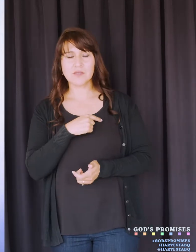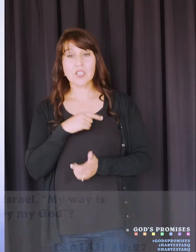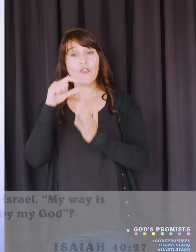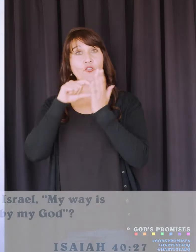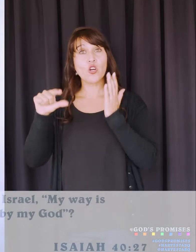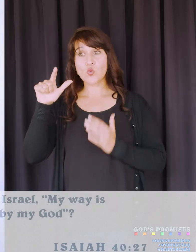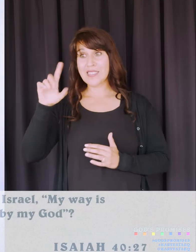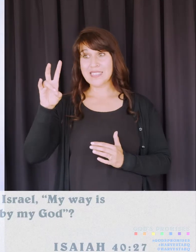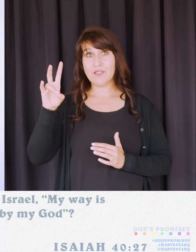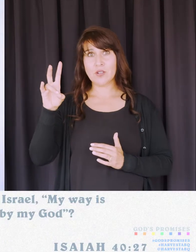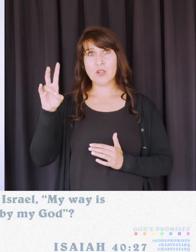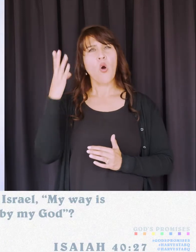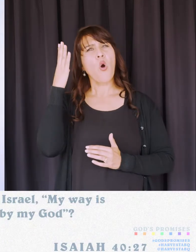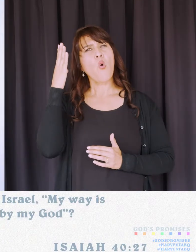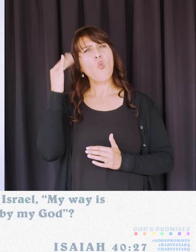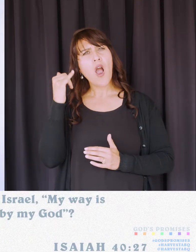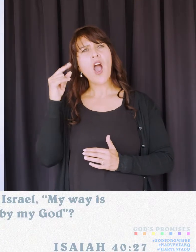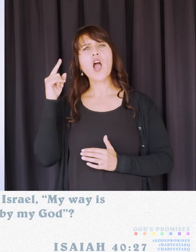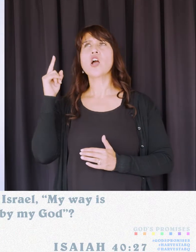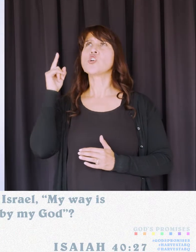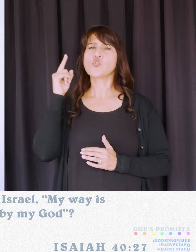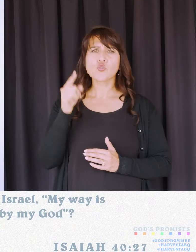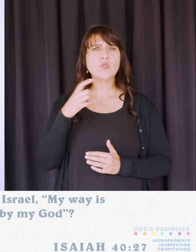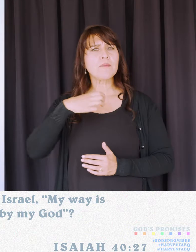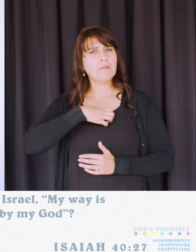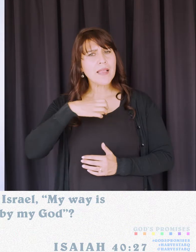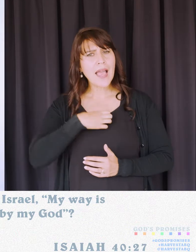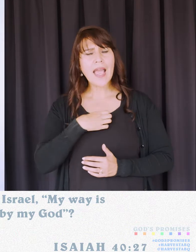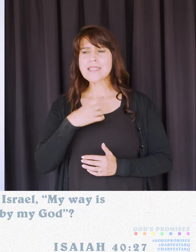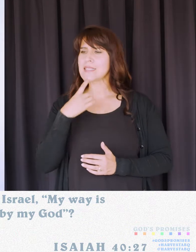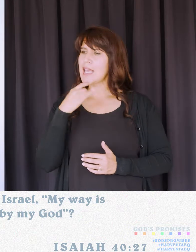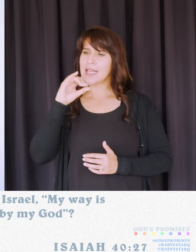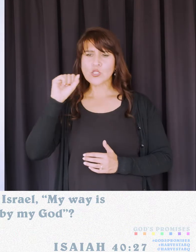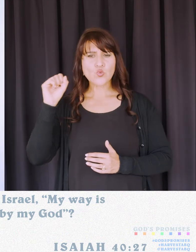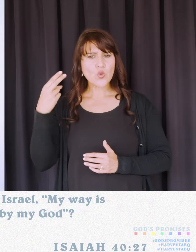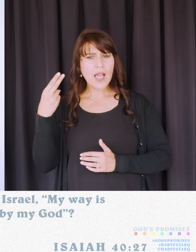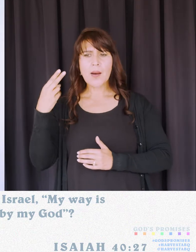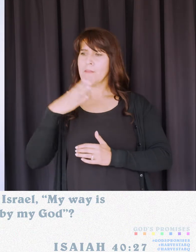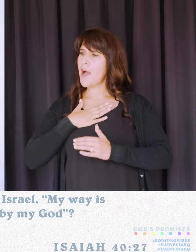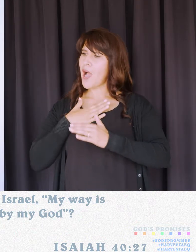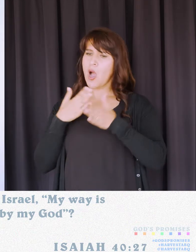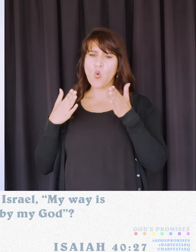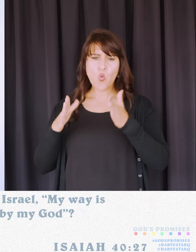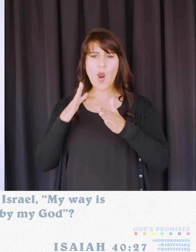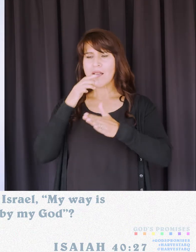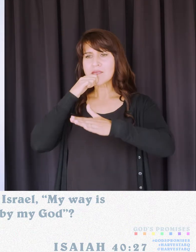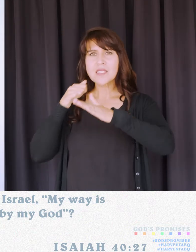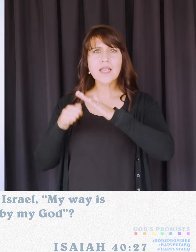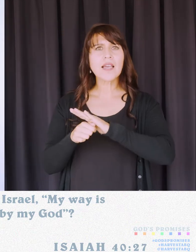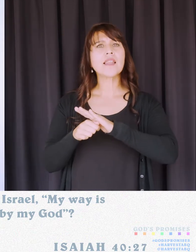It says, why do you complain, Jacob? Why do you say, Israel, my way is hidden from the Lord. My cause